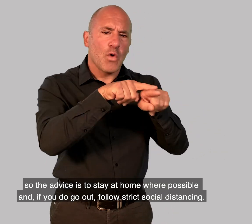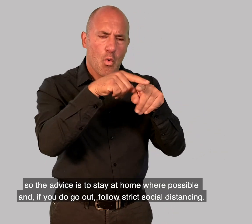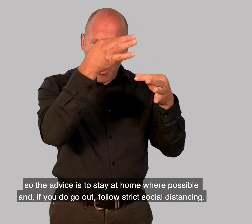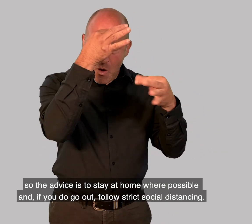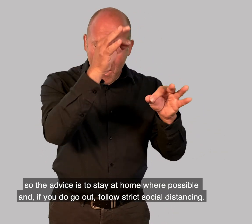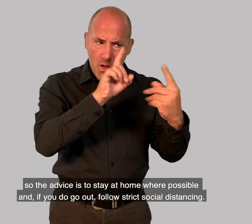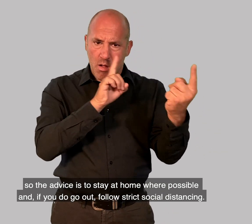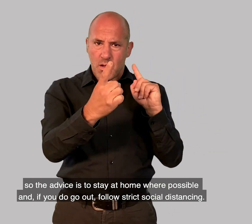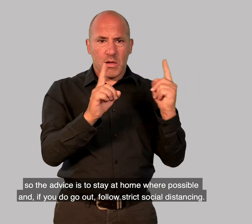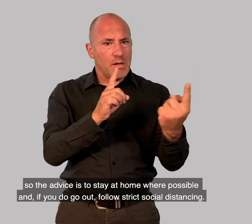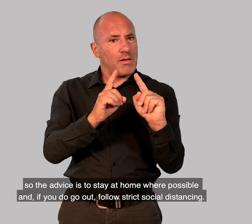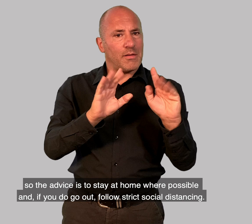distancing.